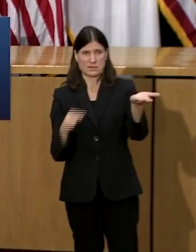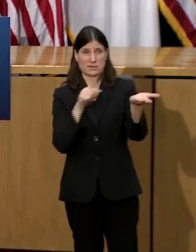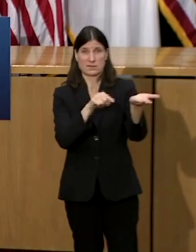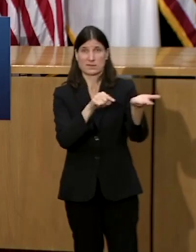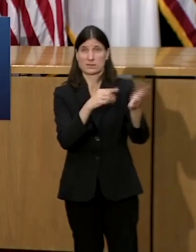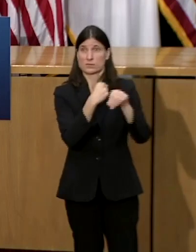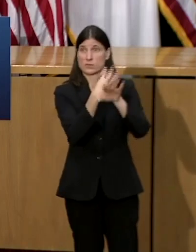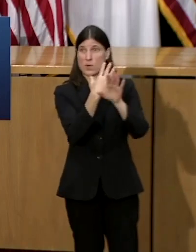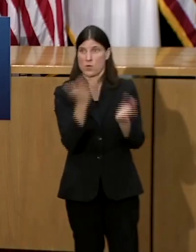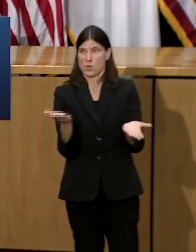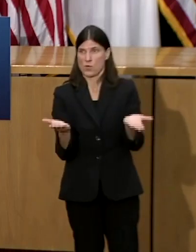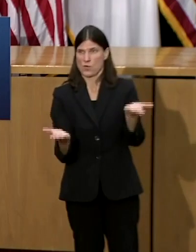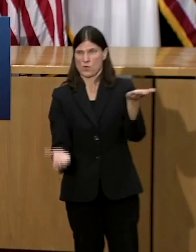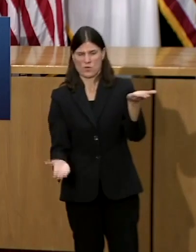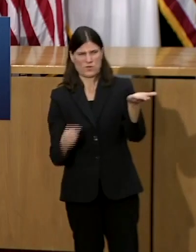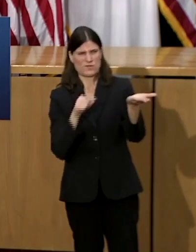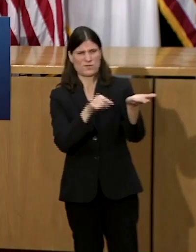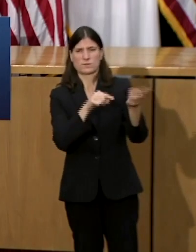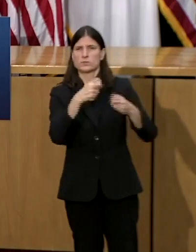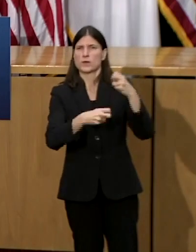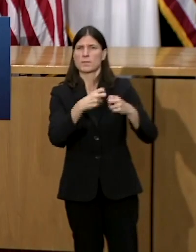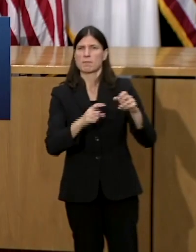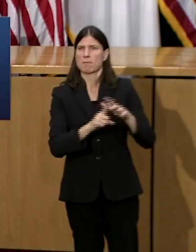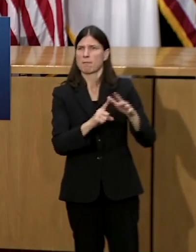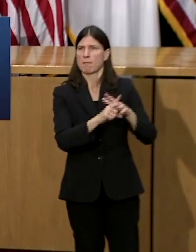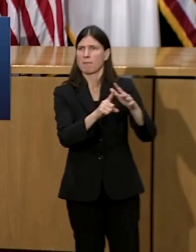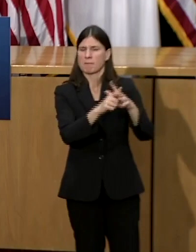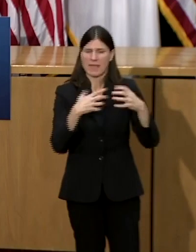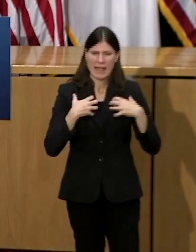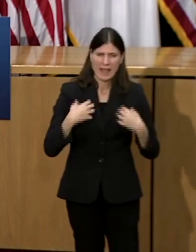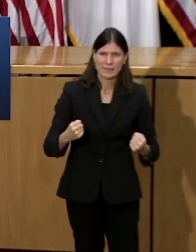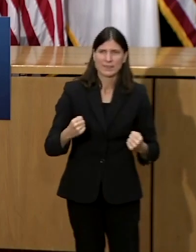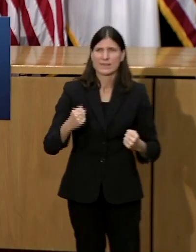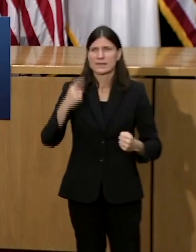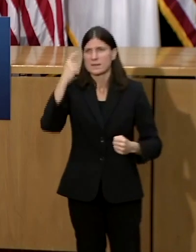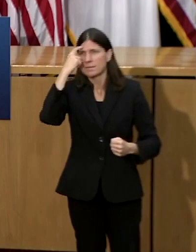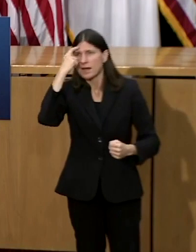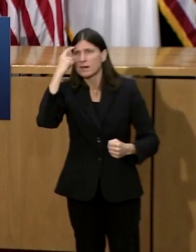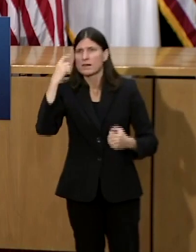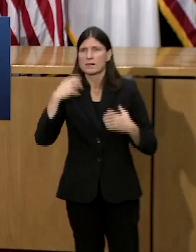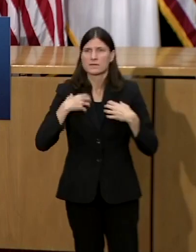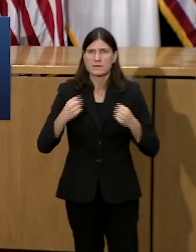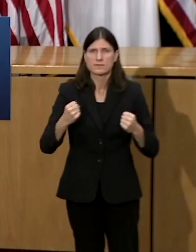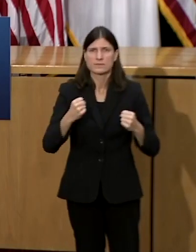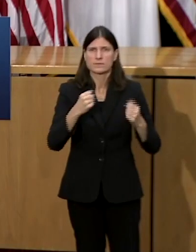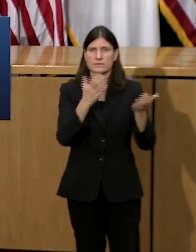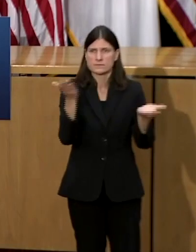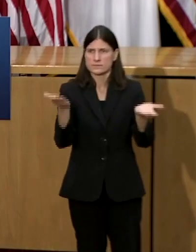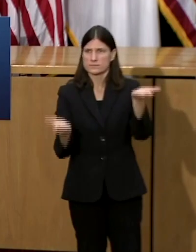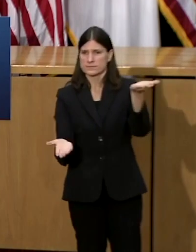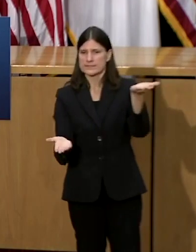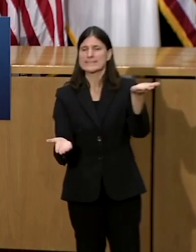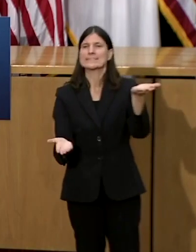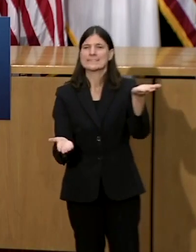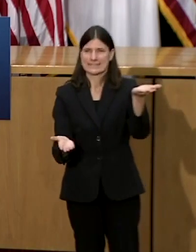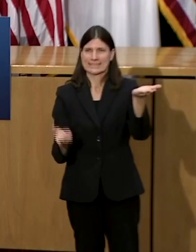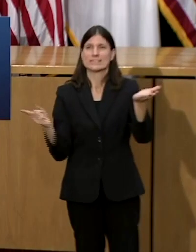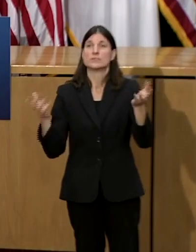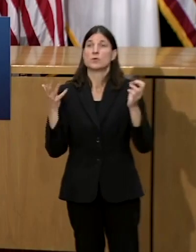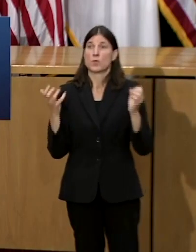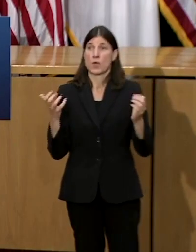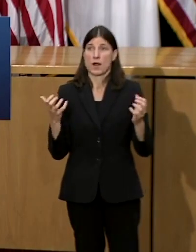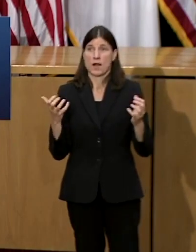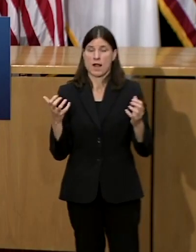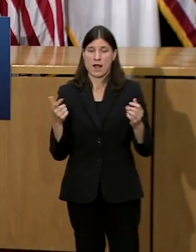detailed data on community and school COVID transmission and the potential to use this new approach to keep adults and children safe